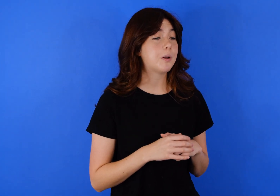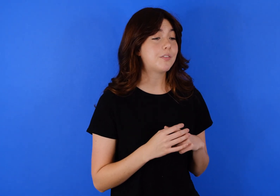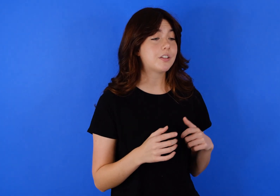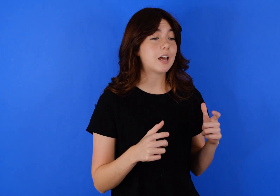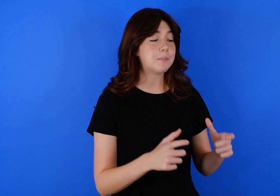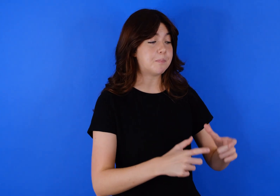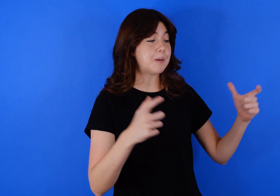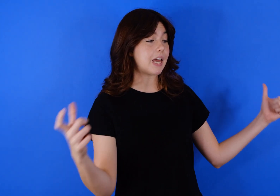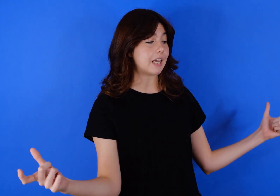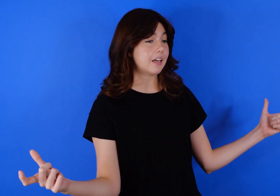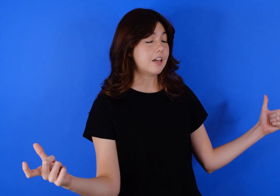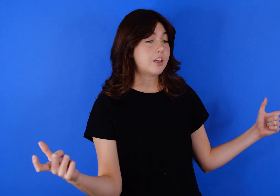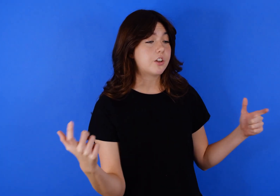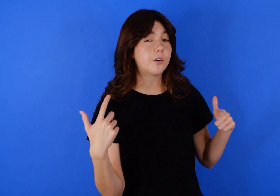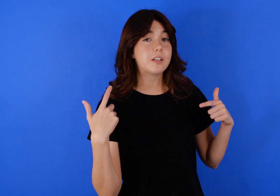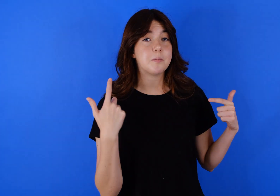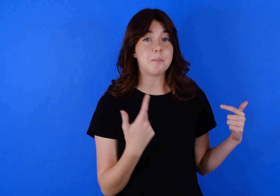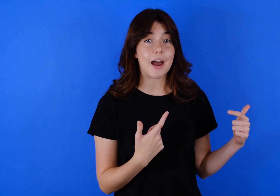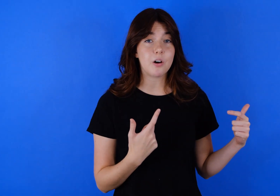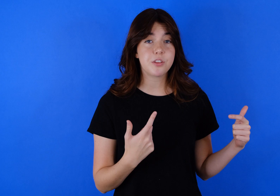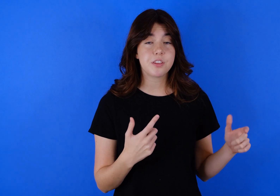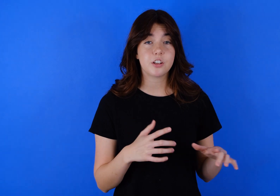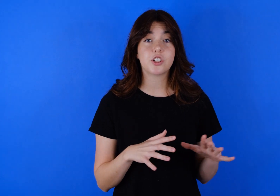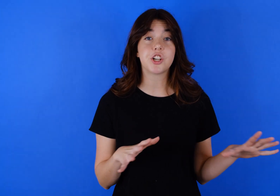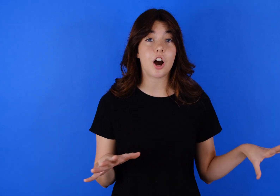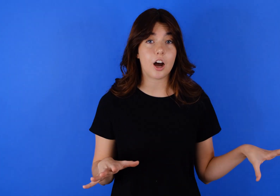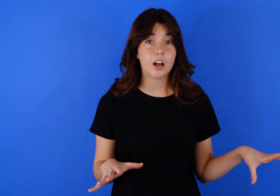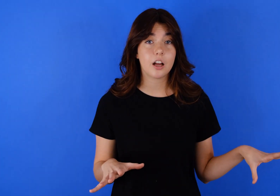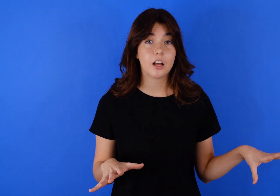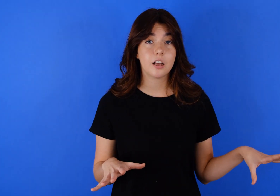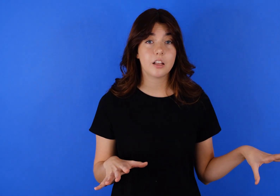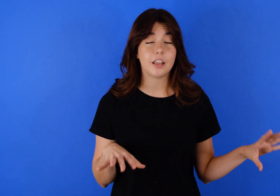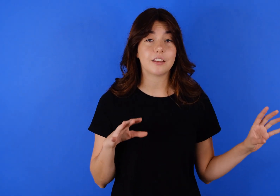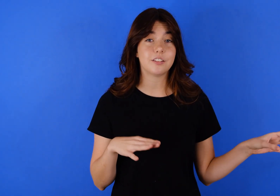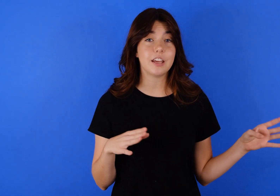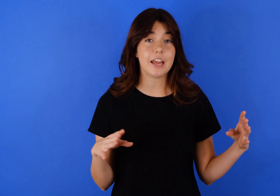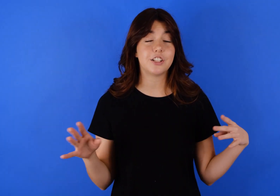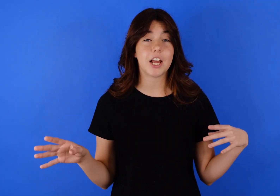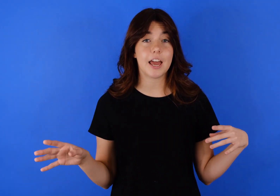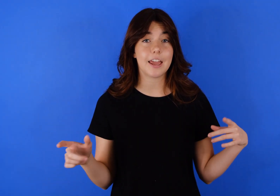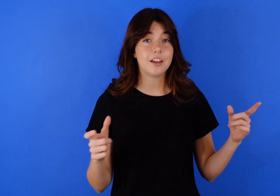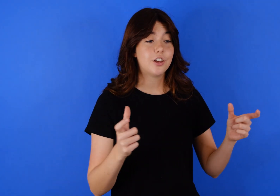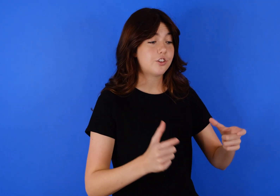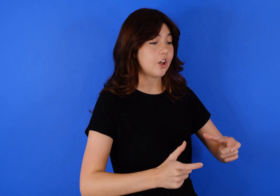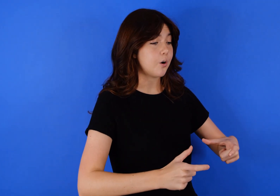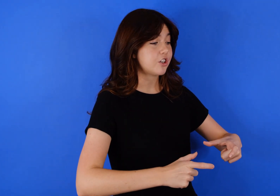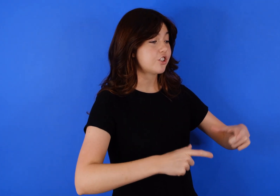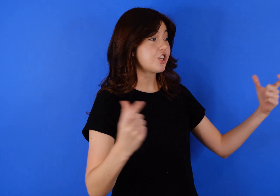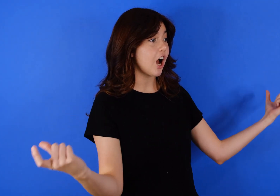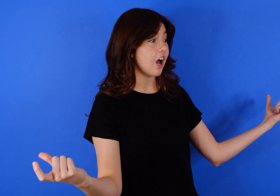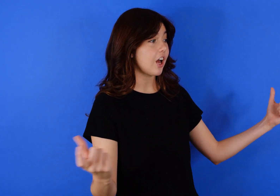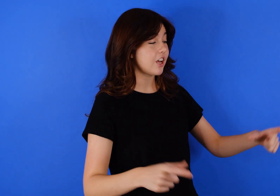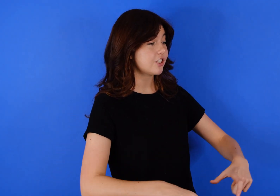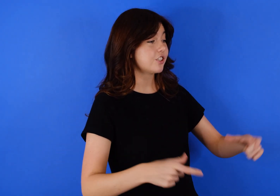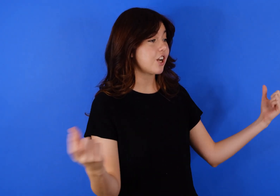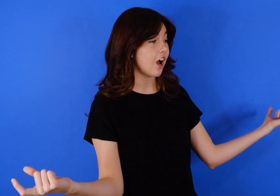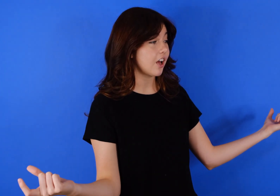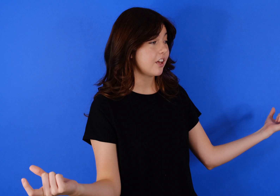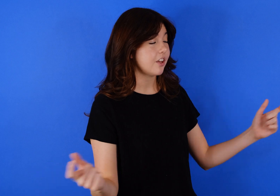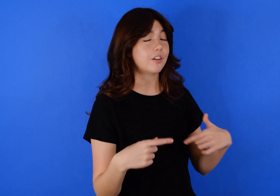you sign big, you're going to mouth cha, like C-H-A. So you go cha, cha. You don't say